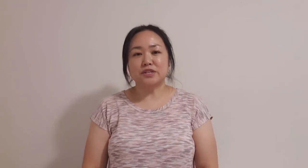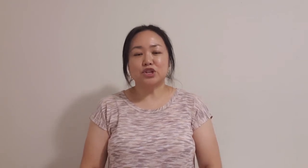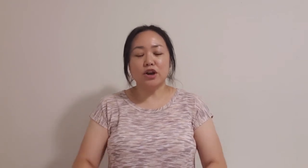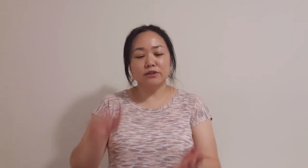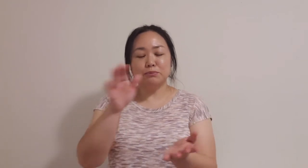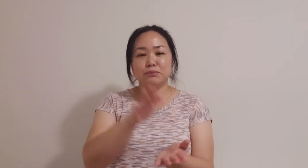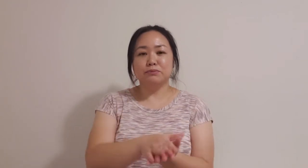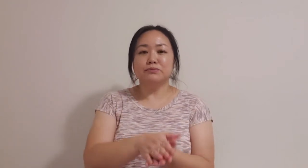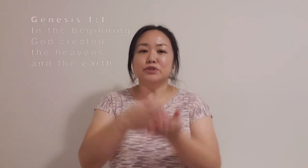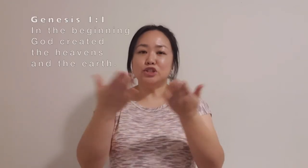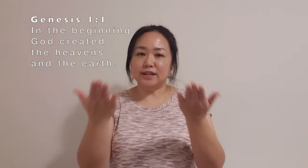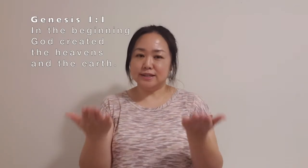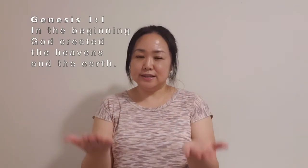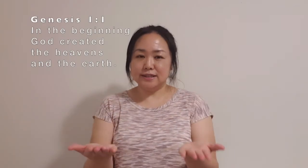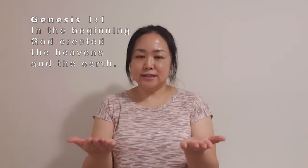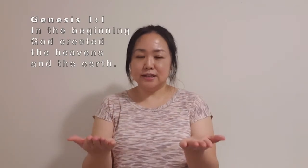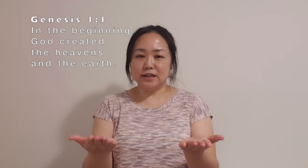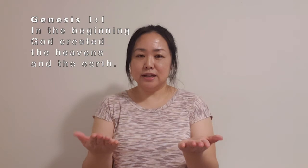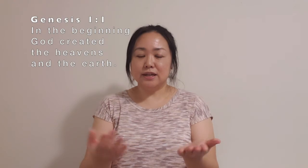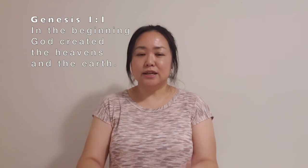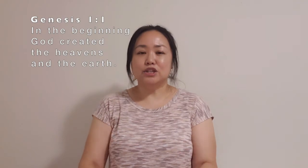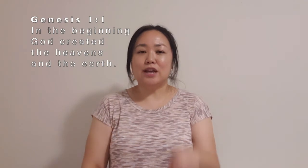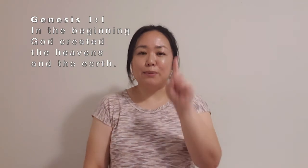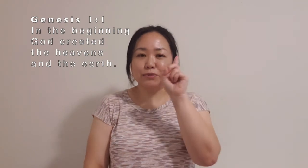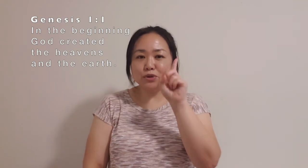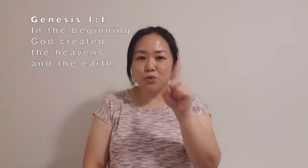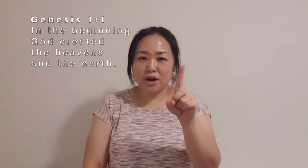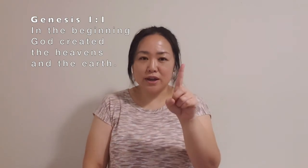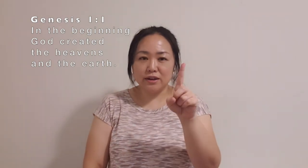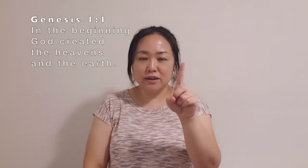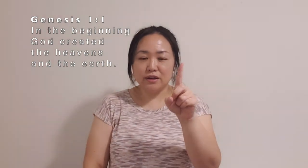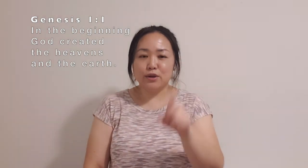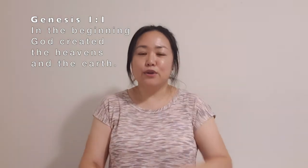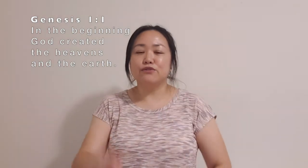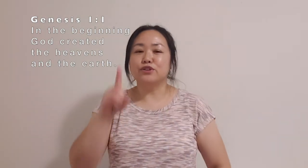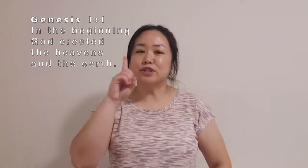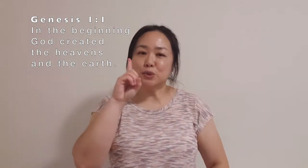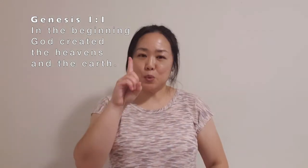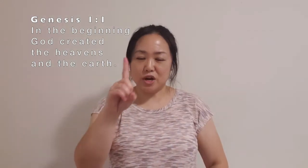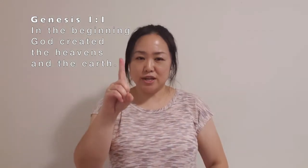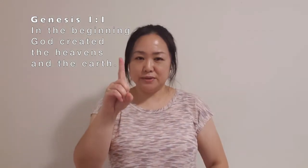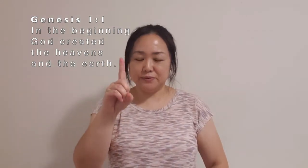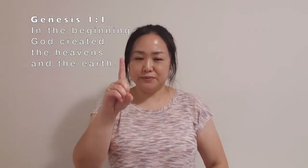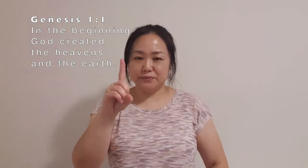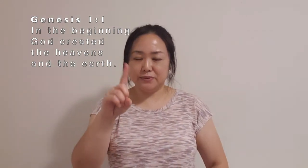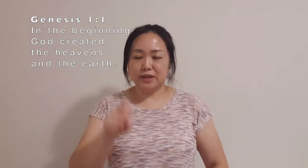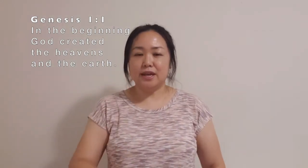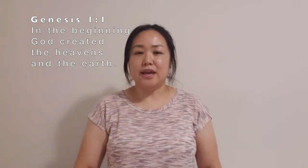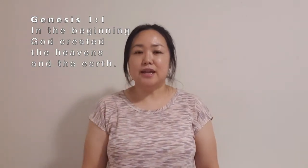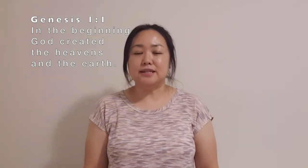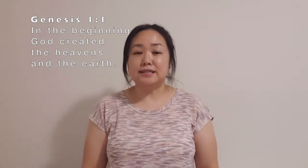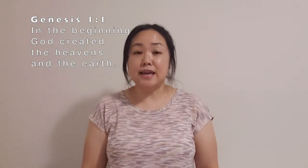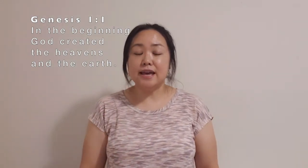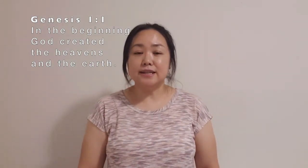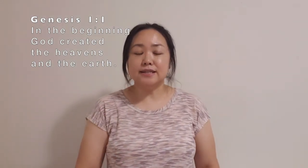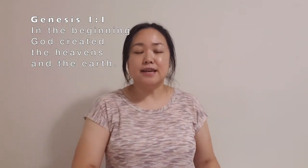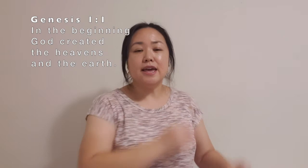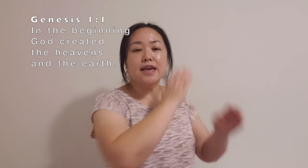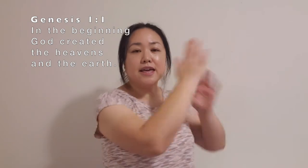start Genesis, chapter 1, verse 1. And it says, in